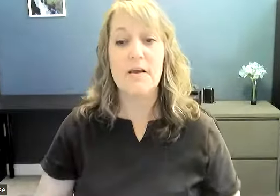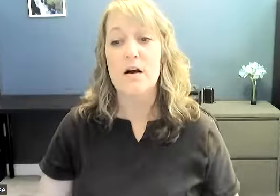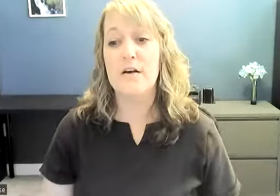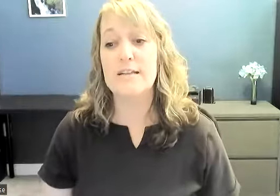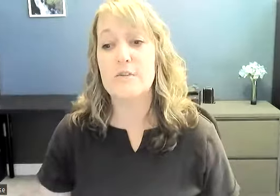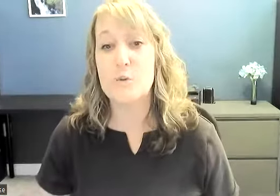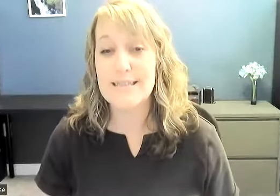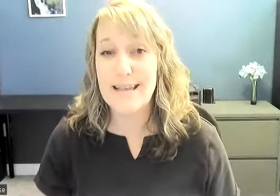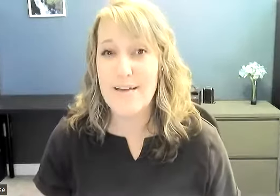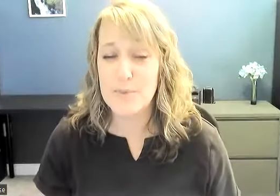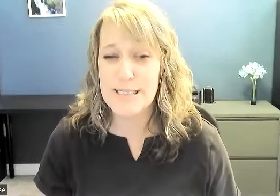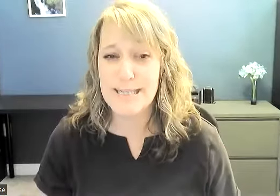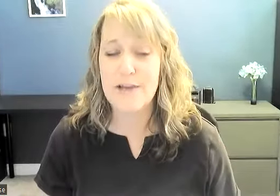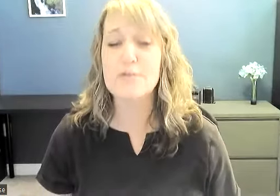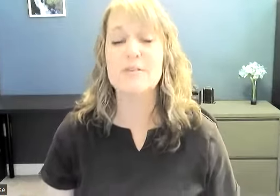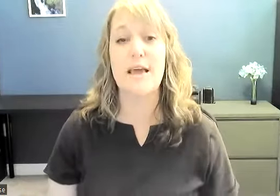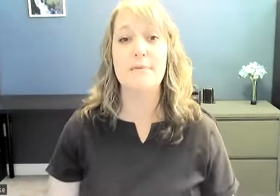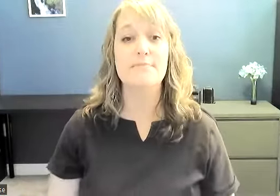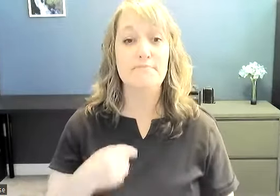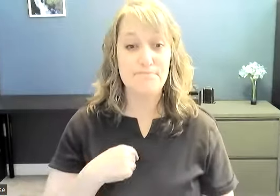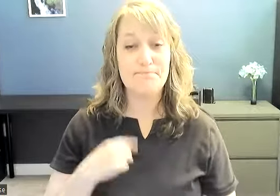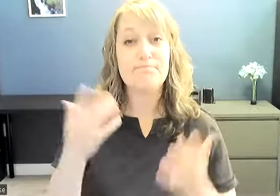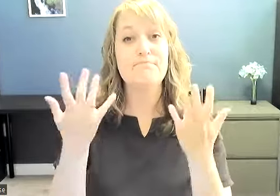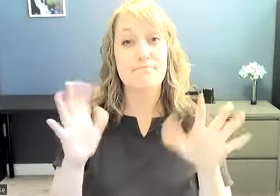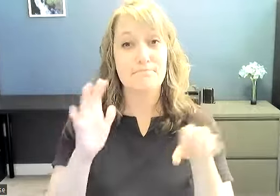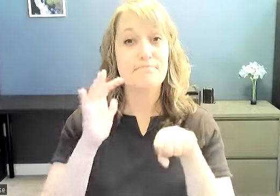All right, so if you want to say I've been to Seattle, you say,